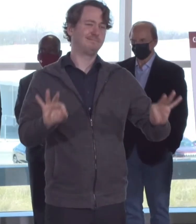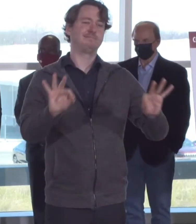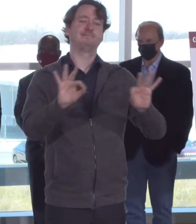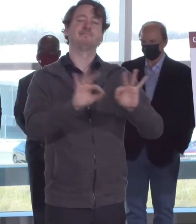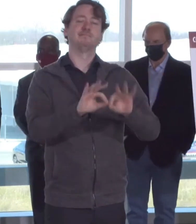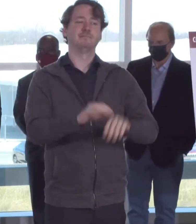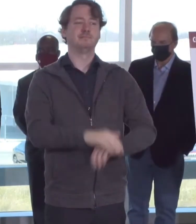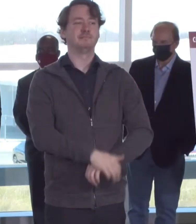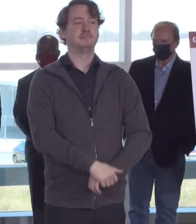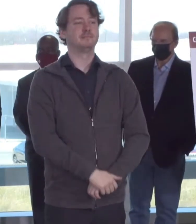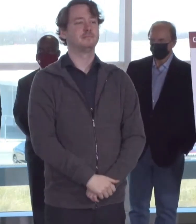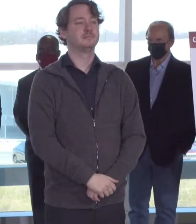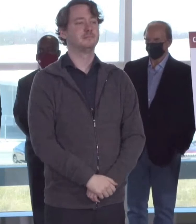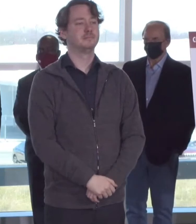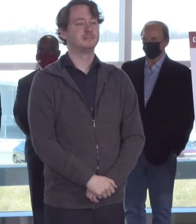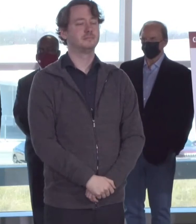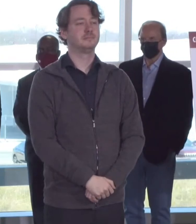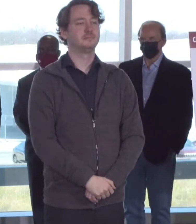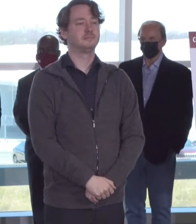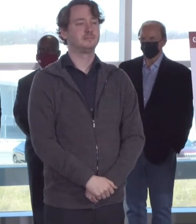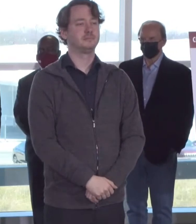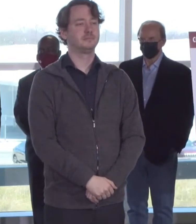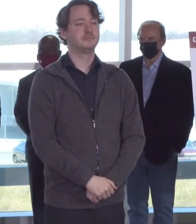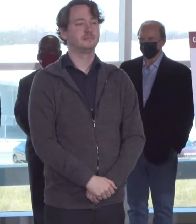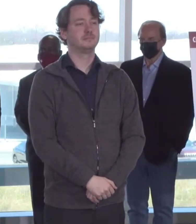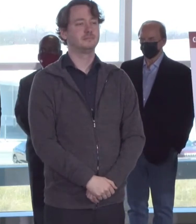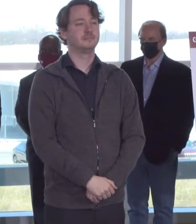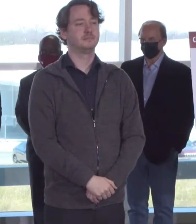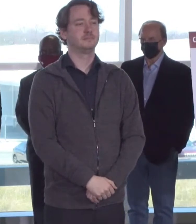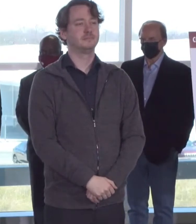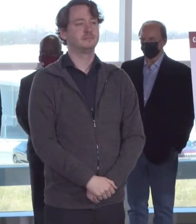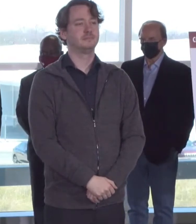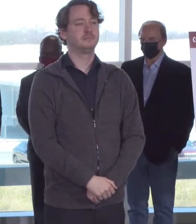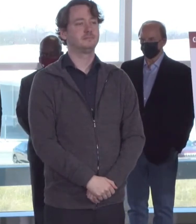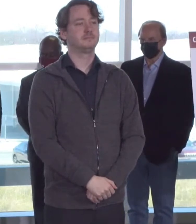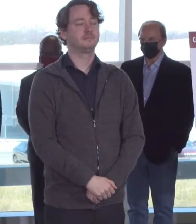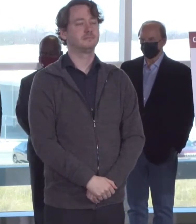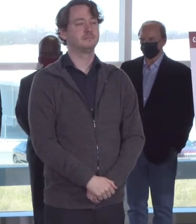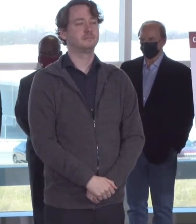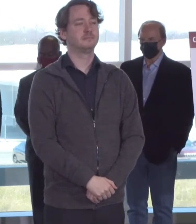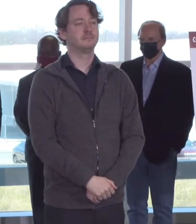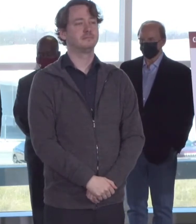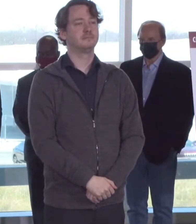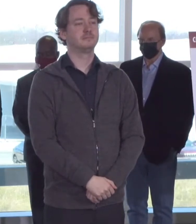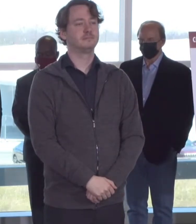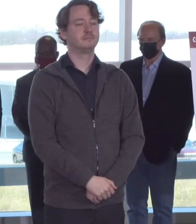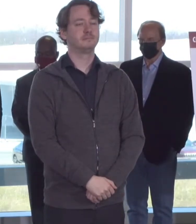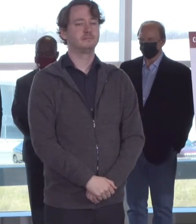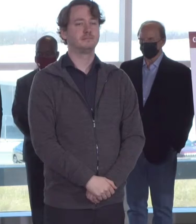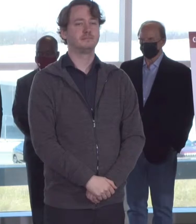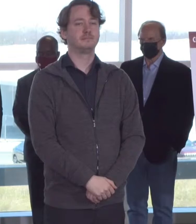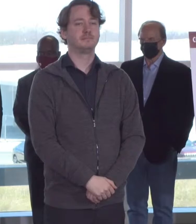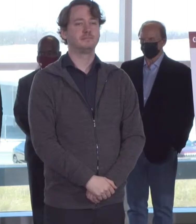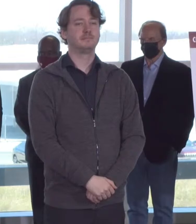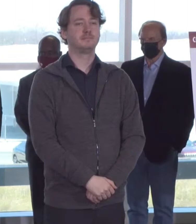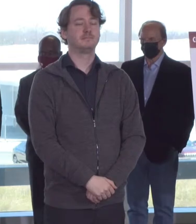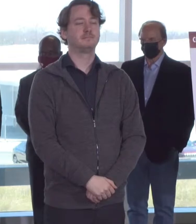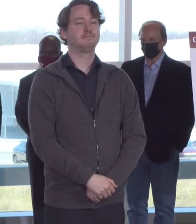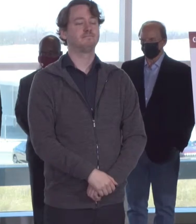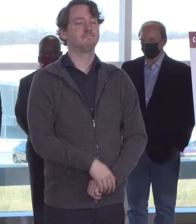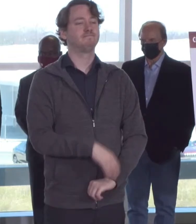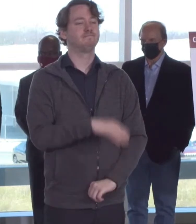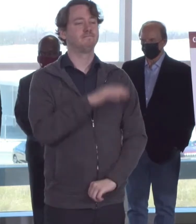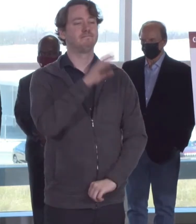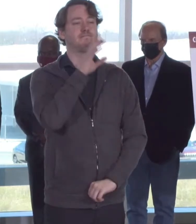La vacunación de sus hijos no solo protege a su familia, sino que ayuda